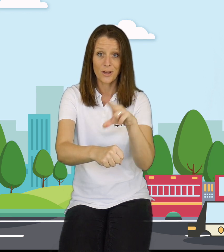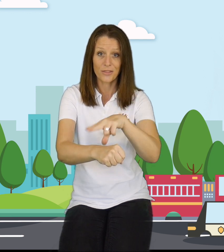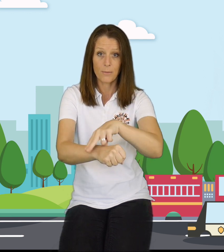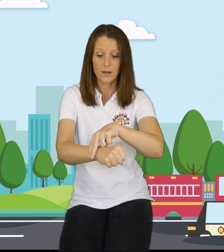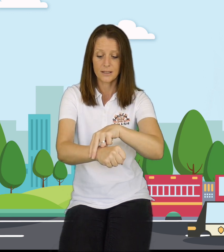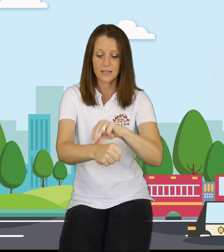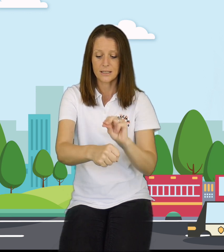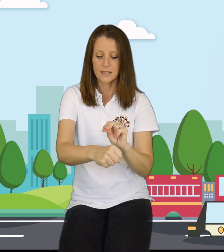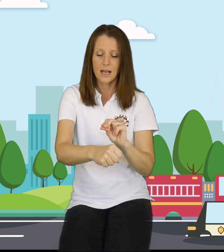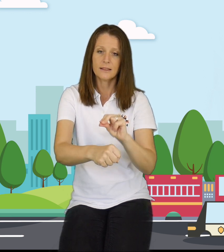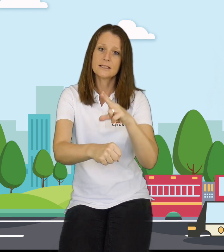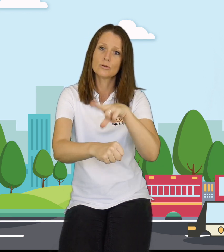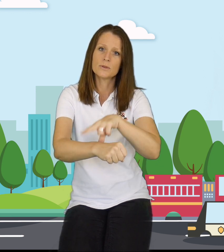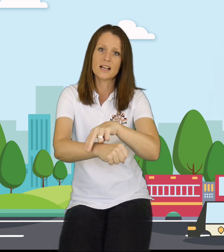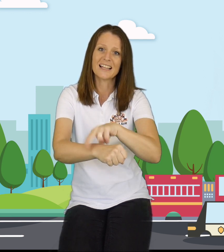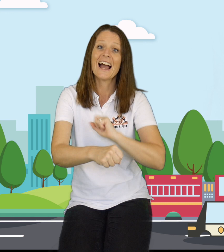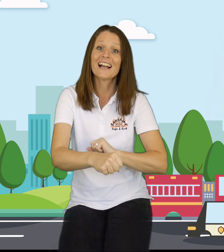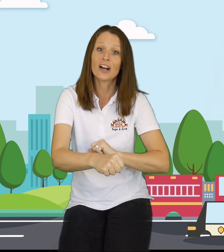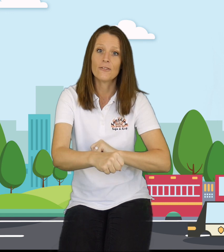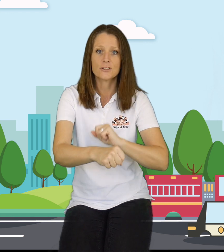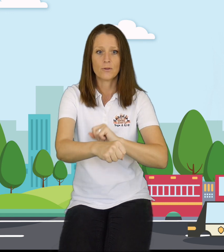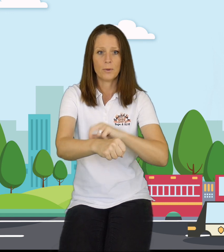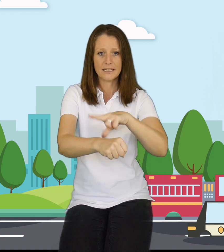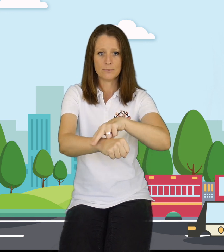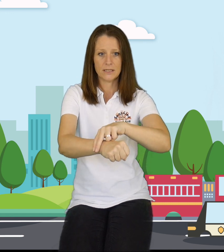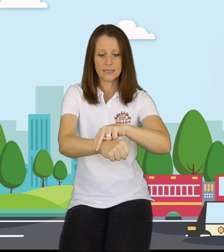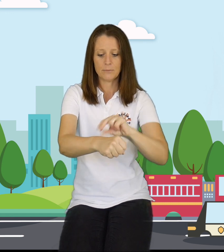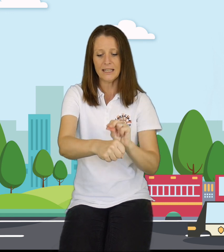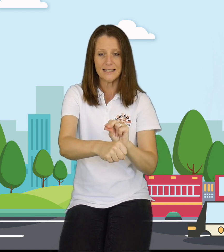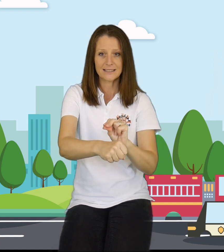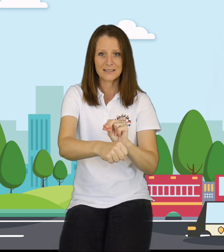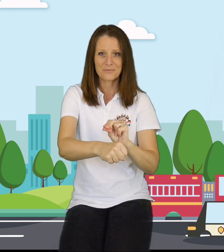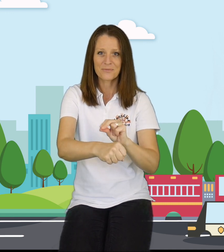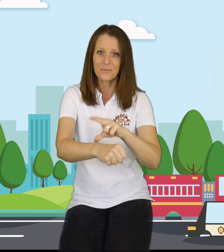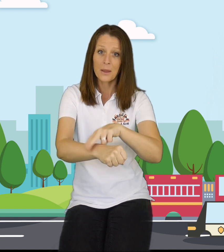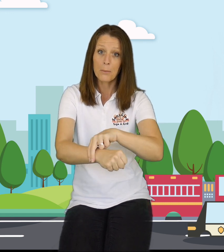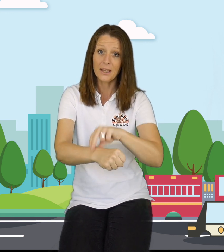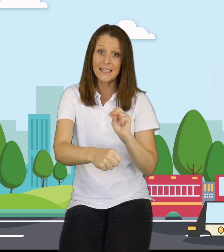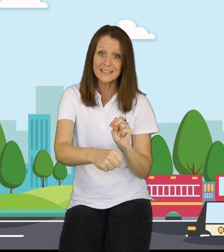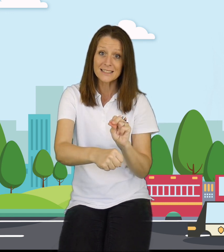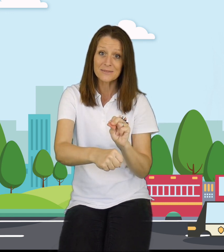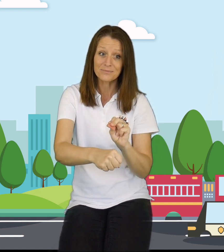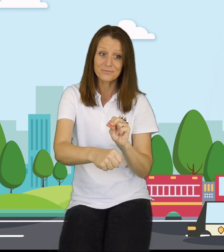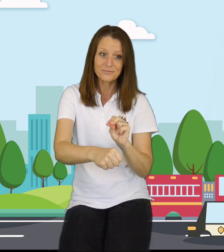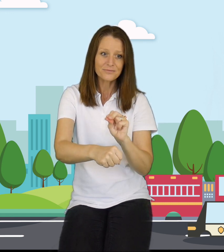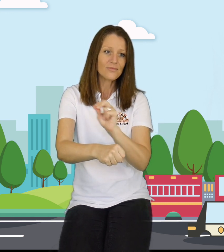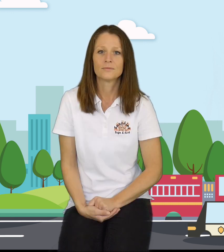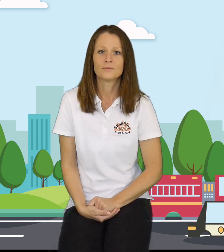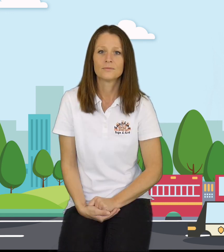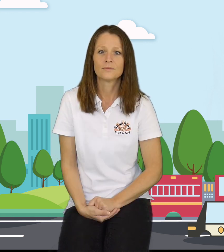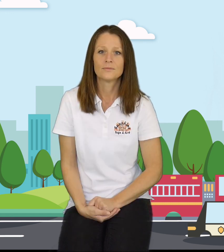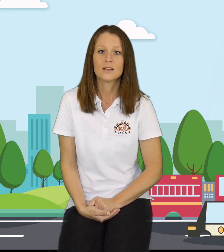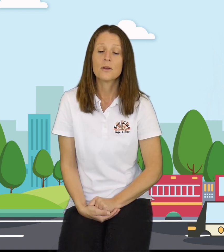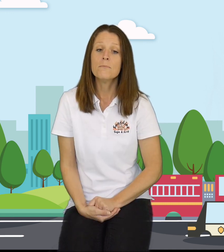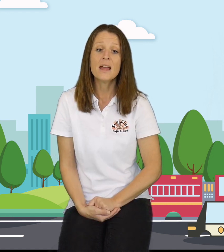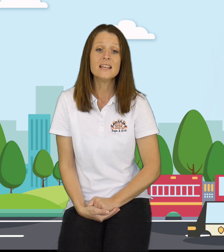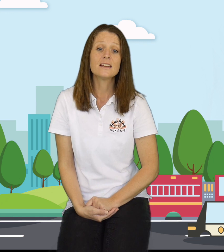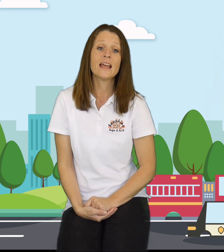thumb like this. And this is almost like the handcuffs of a policeman. This is police. Police. So many can help